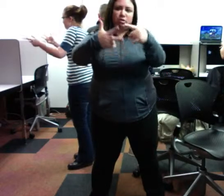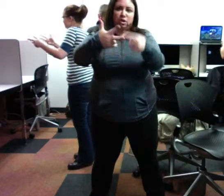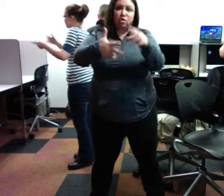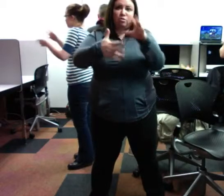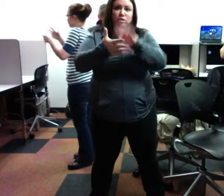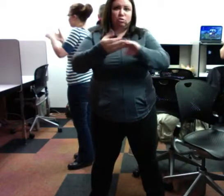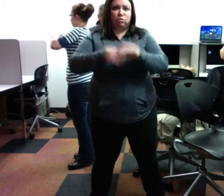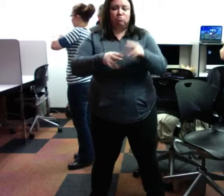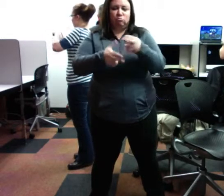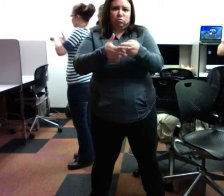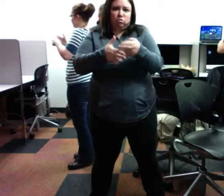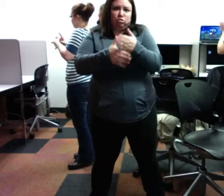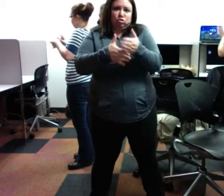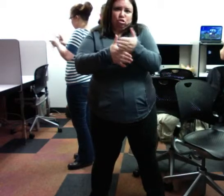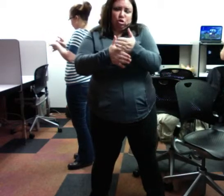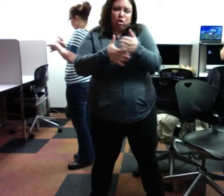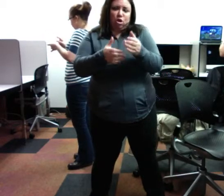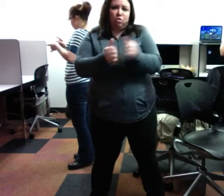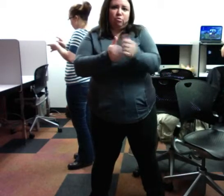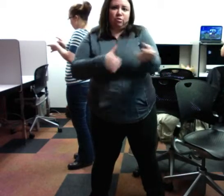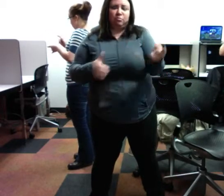first story is about connecting the dots.